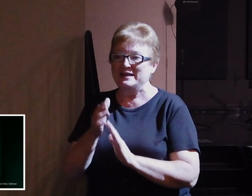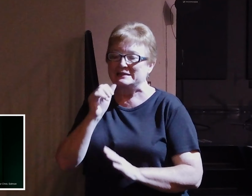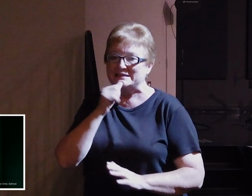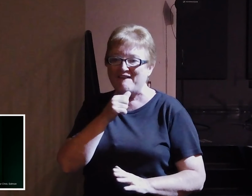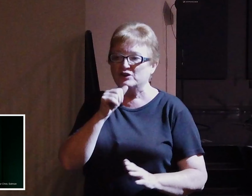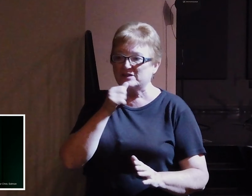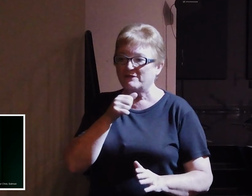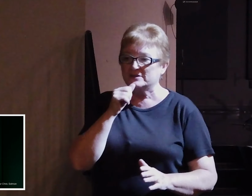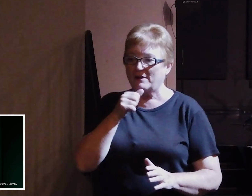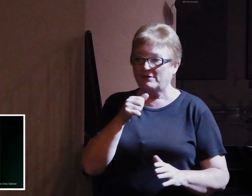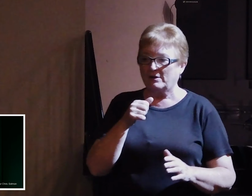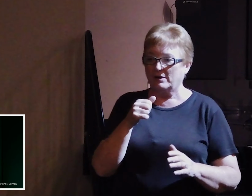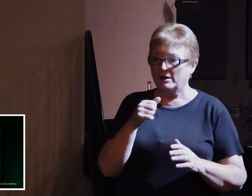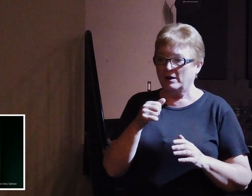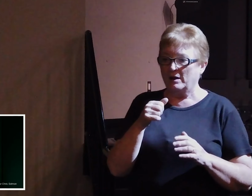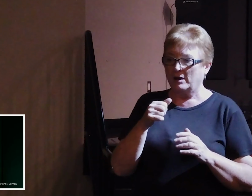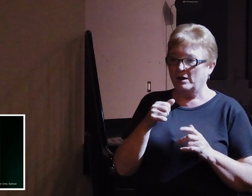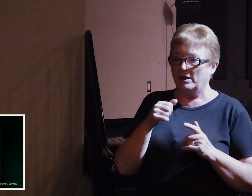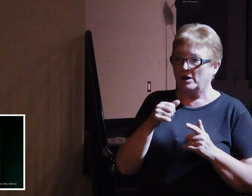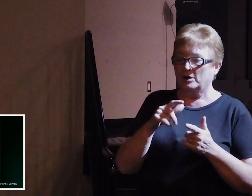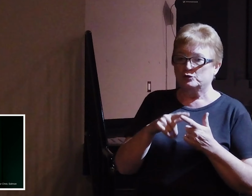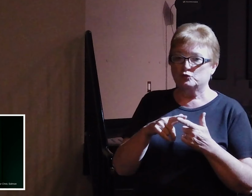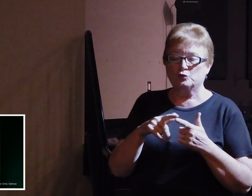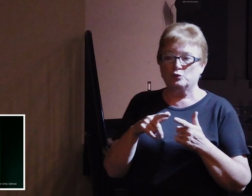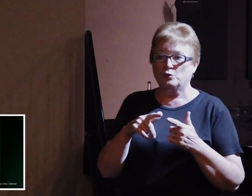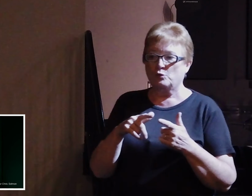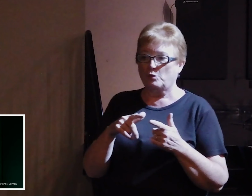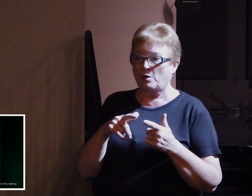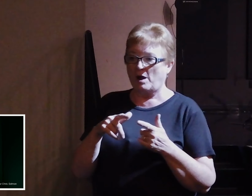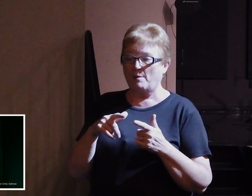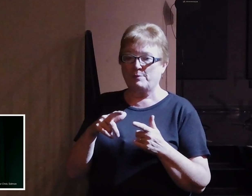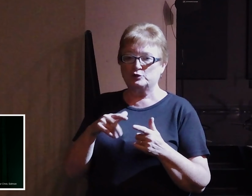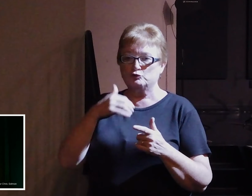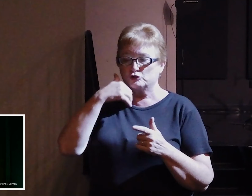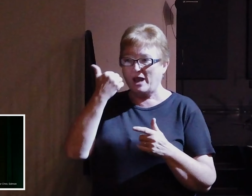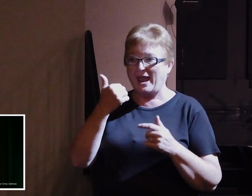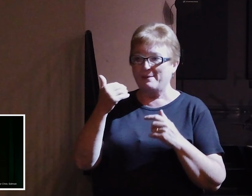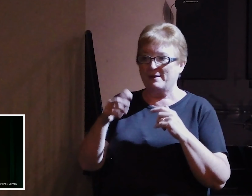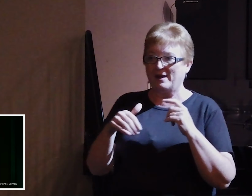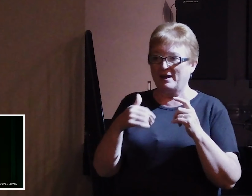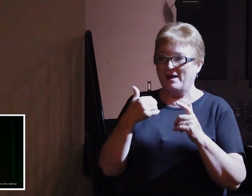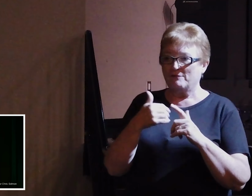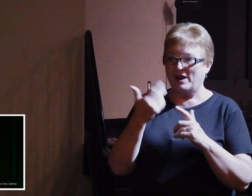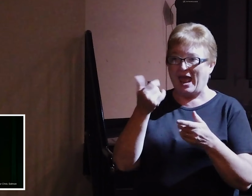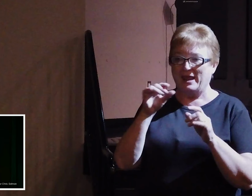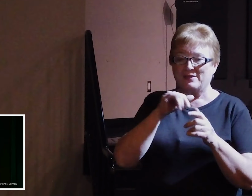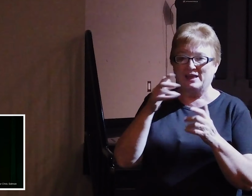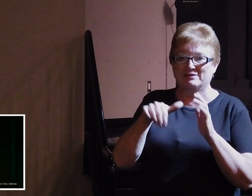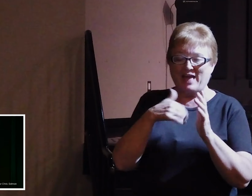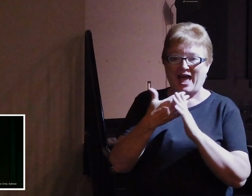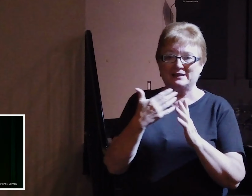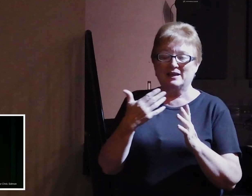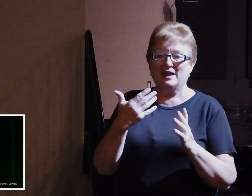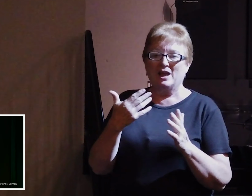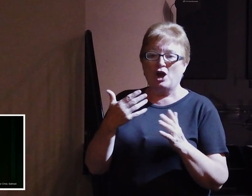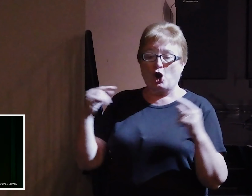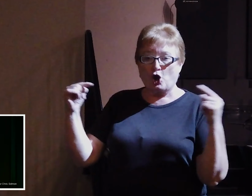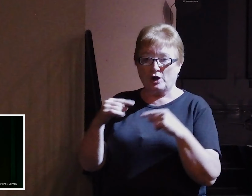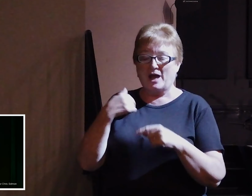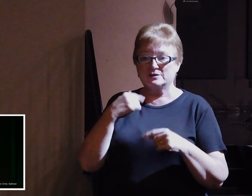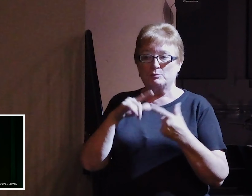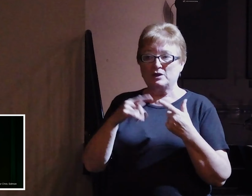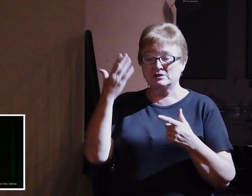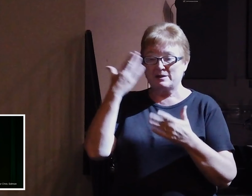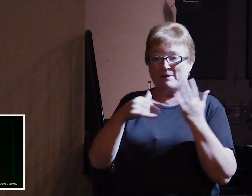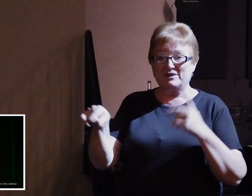nest and to make trouble for ourselves. And it will put to shame anyone who slanders you. Like, there's a little bit of us probably that feels really